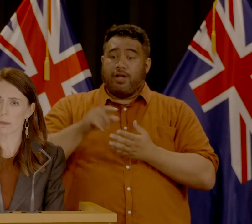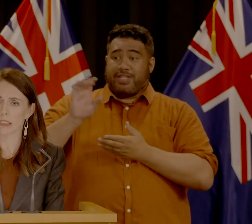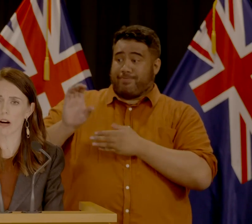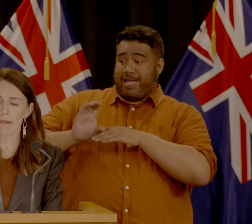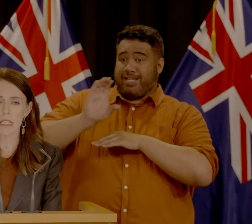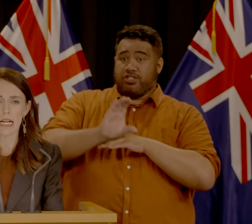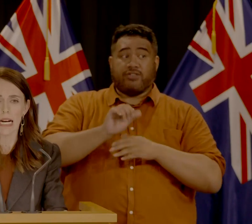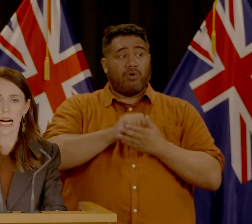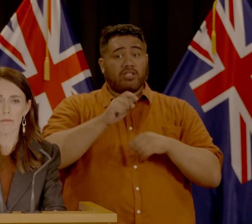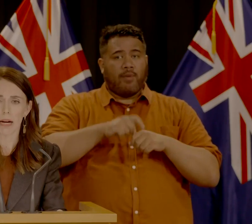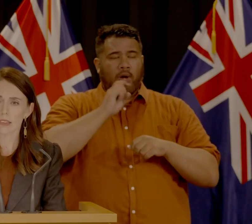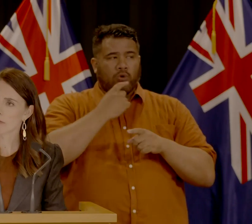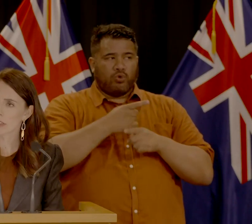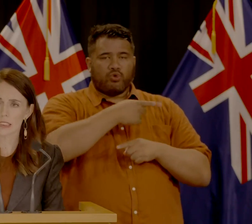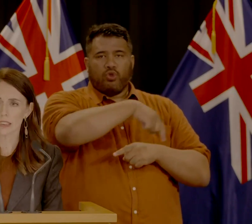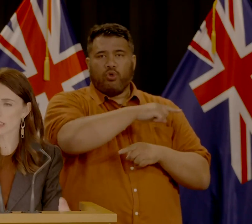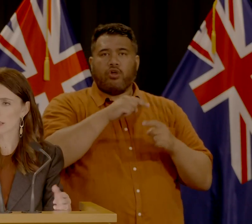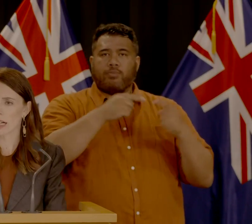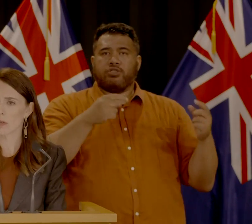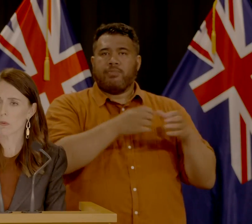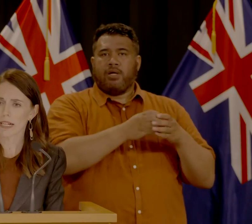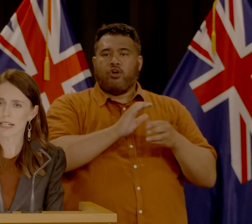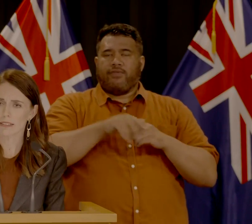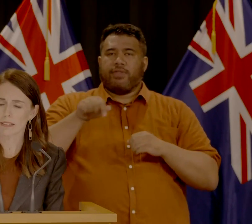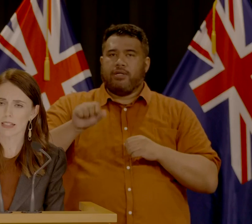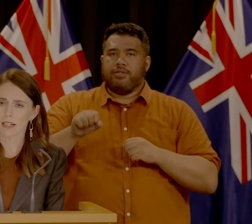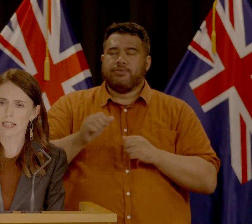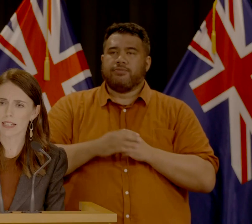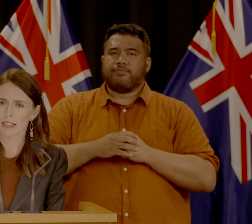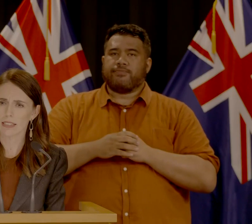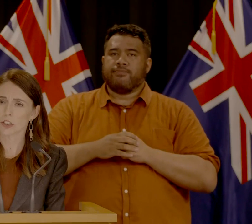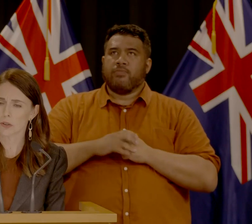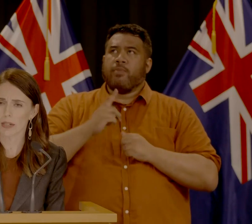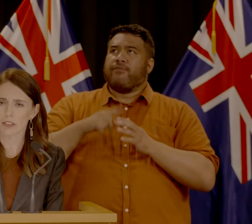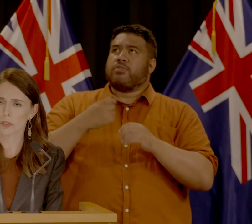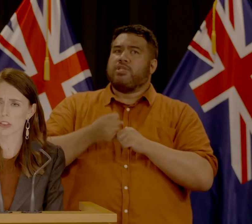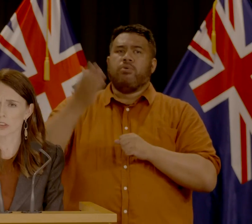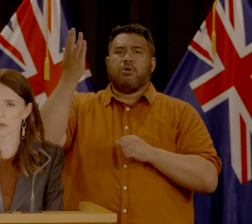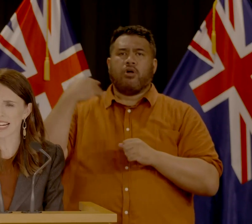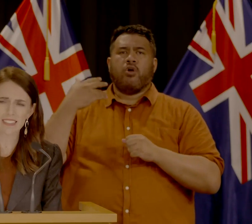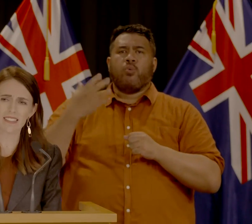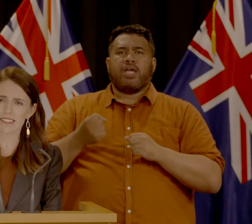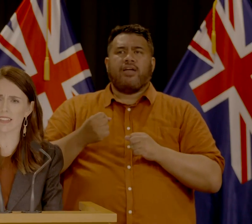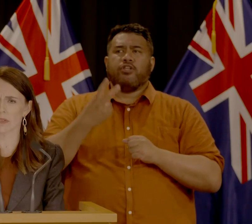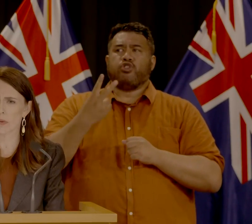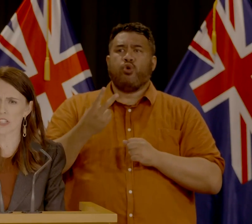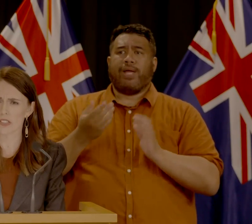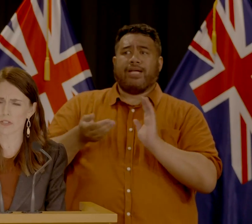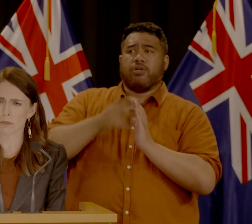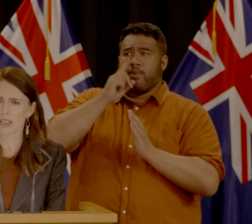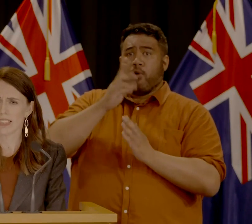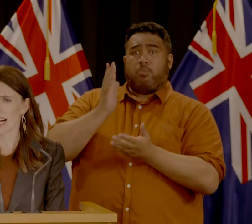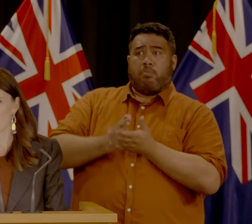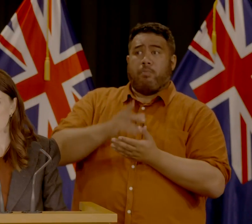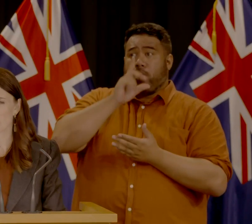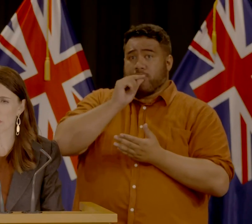at the appropriate time. But for instance, when we had an issue around 2 additional cases, that there were questions